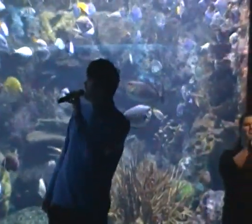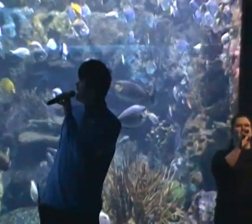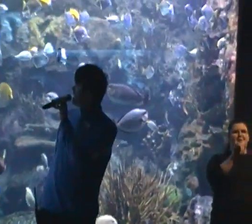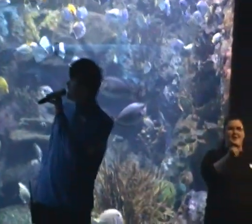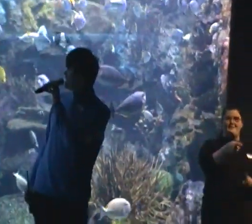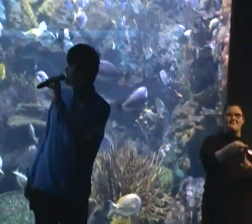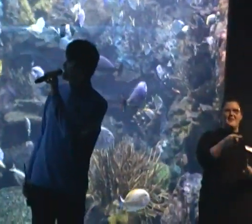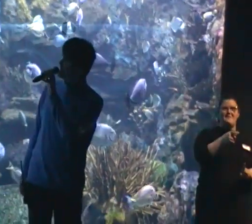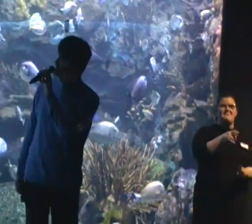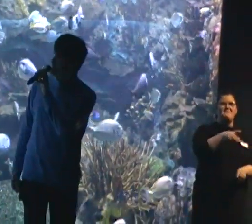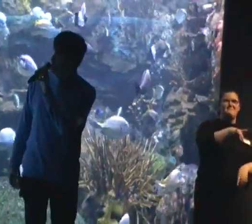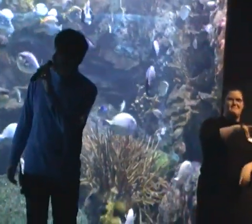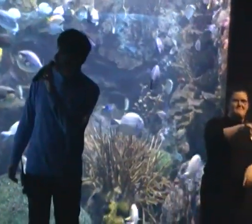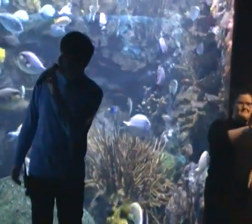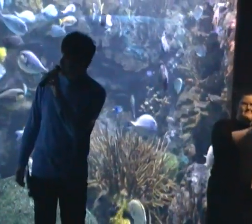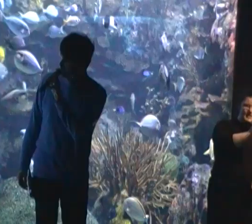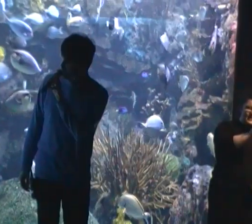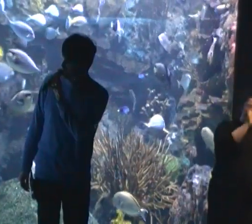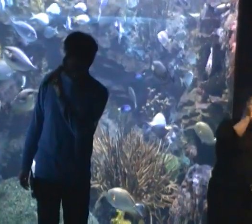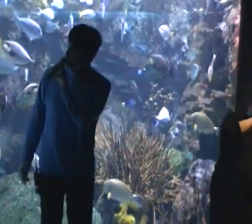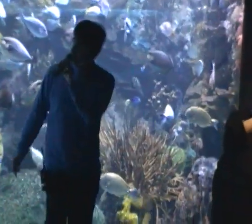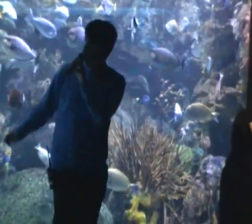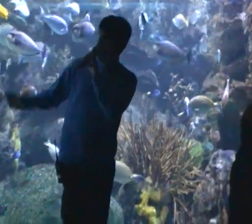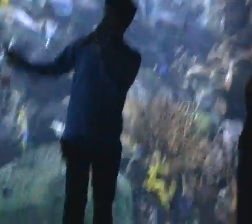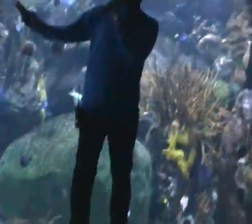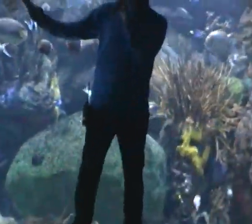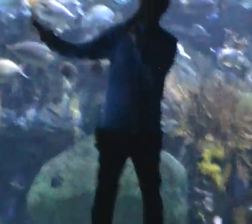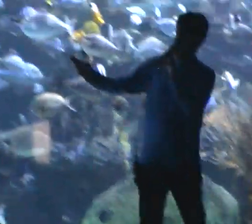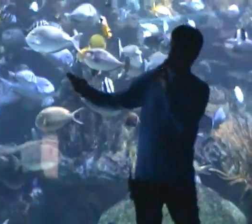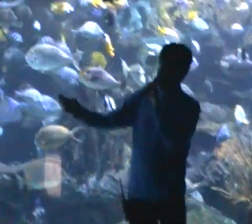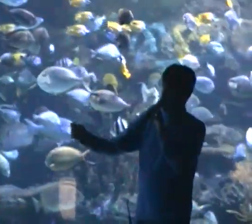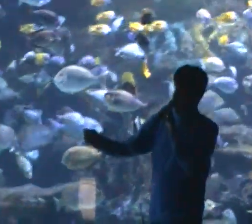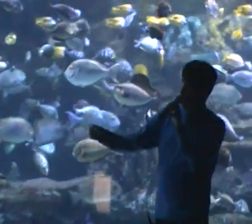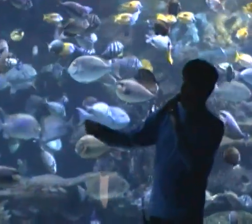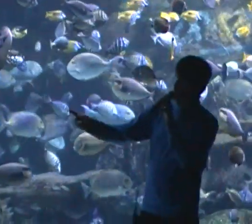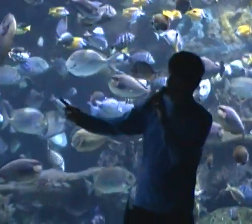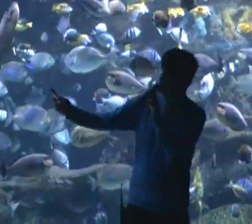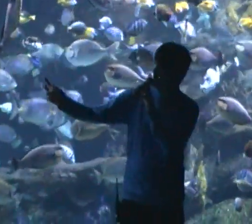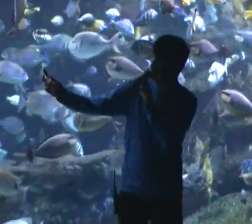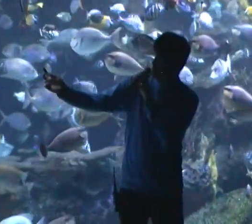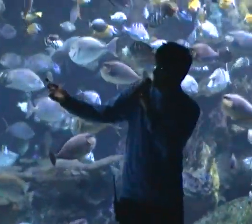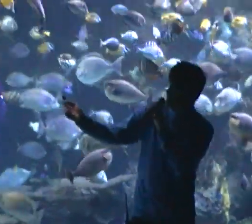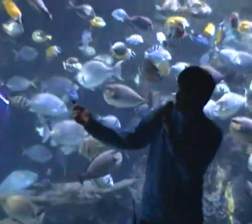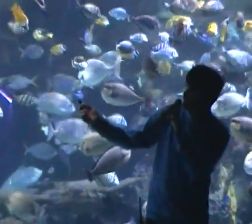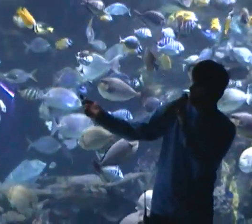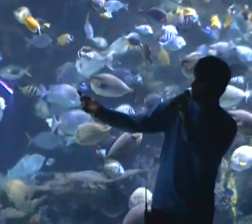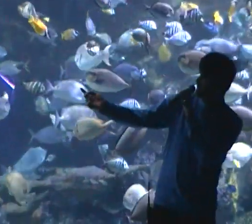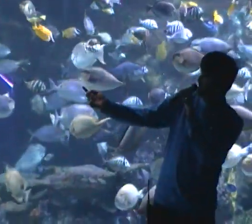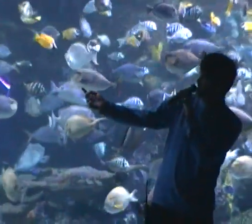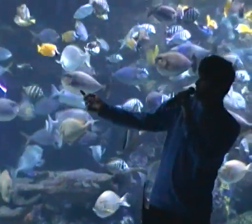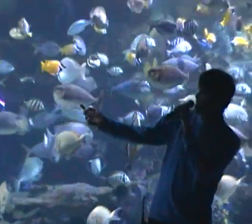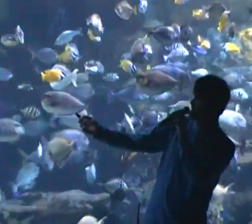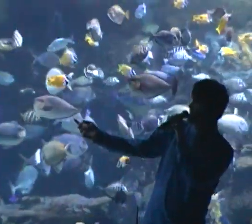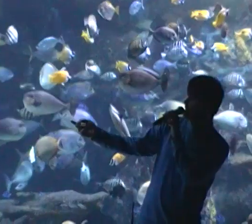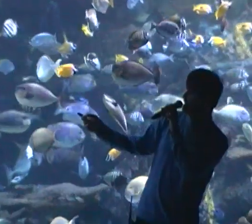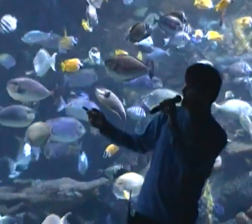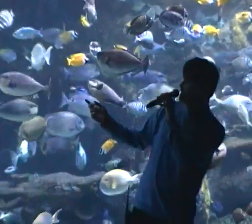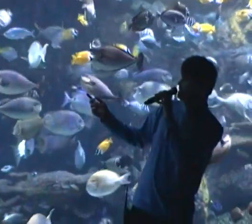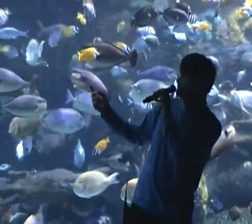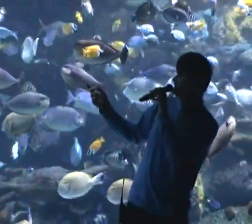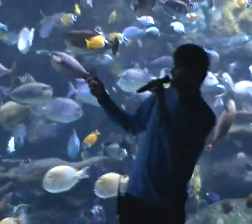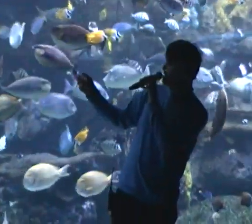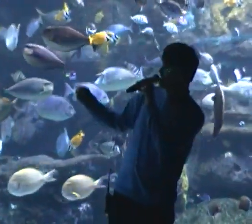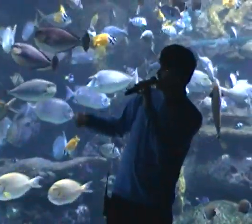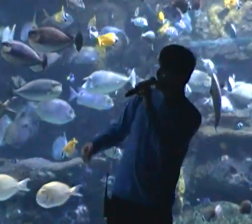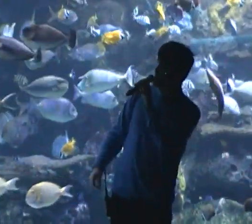Nemo. I'm just trying to see if I can find one in here. Oh, yeah, so here comes one right here. So right